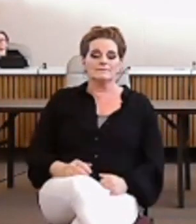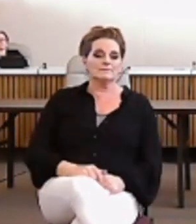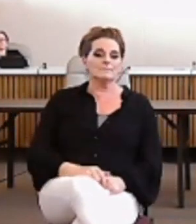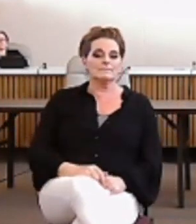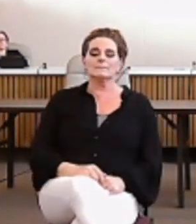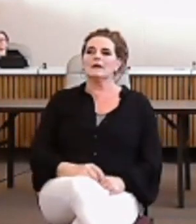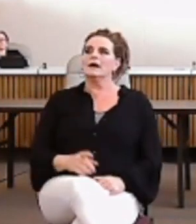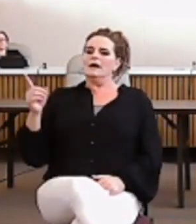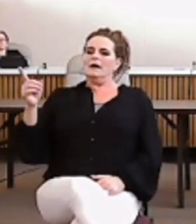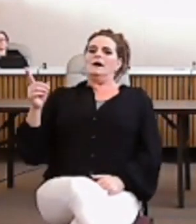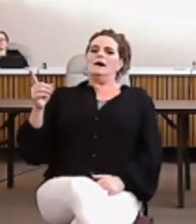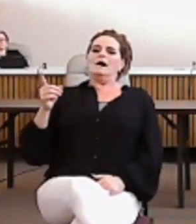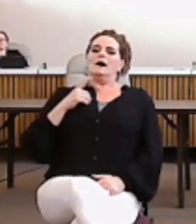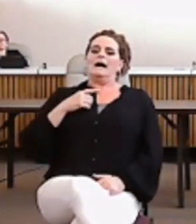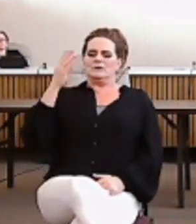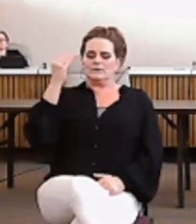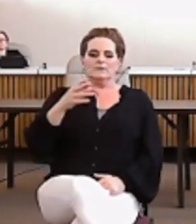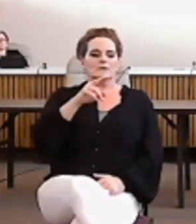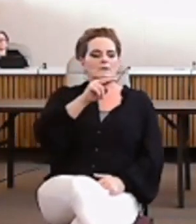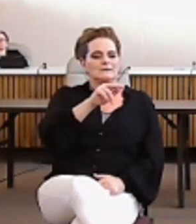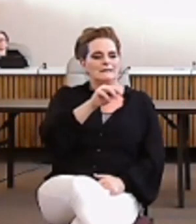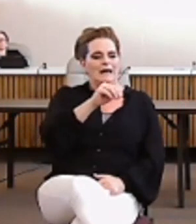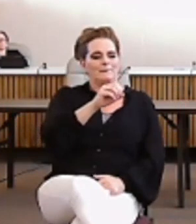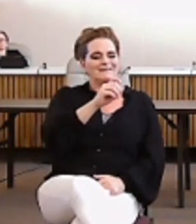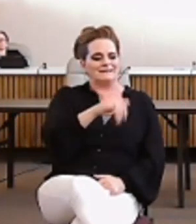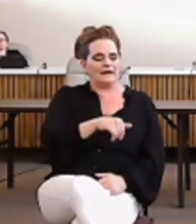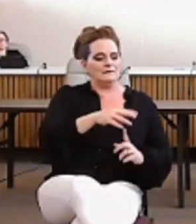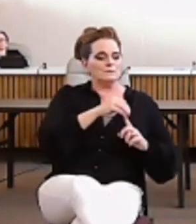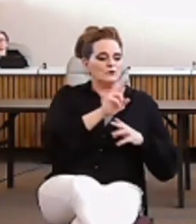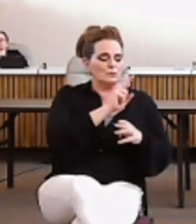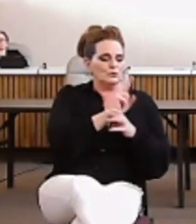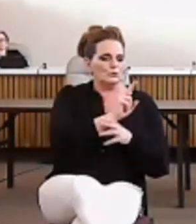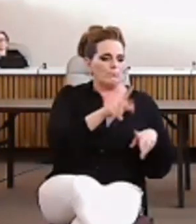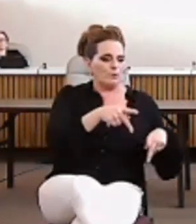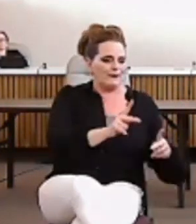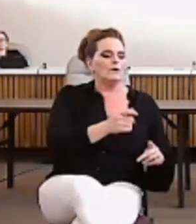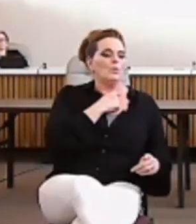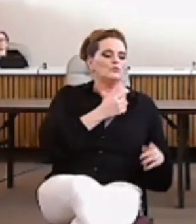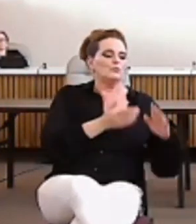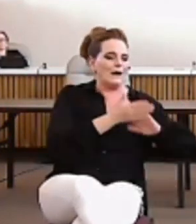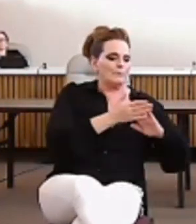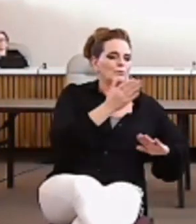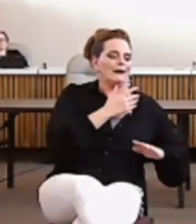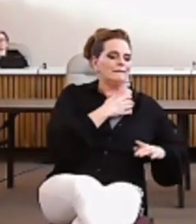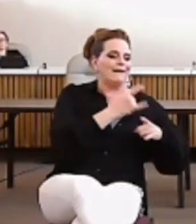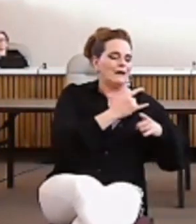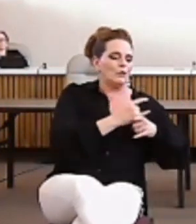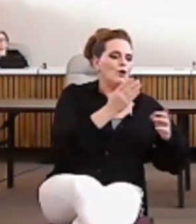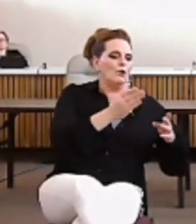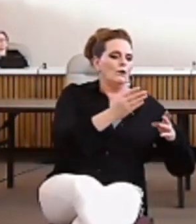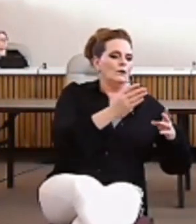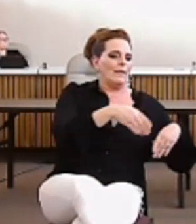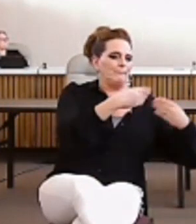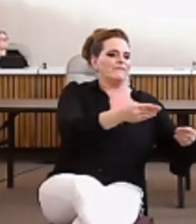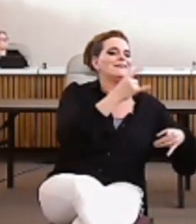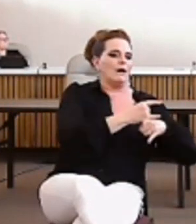I just want to throw out Namaste's special use permit that was approved was to operate a restaurant serving alcohol. Okay, that's what I thought. I